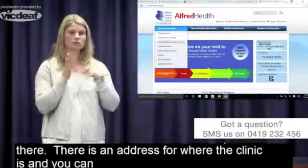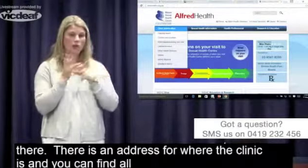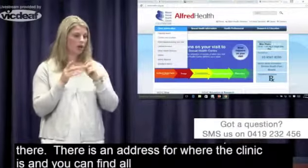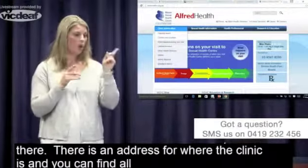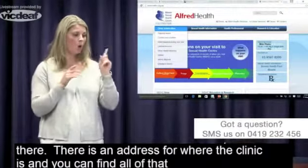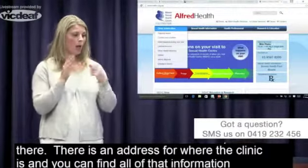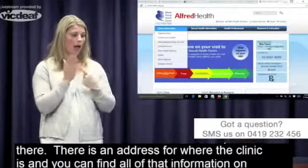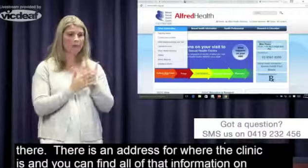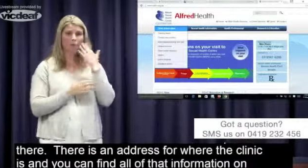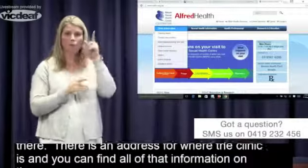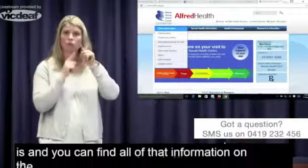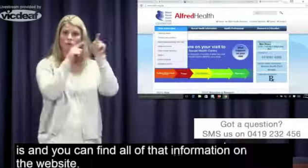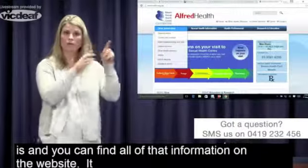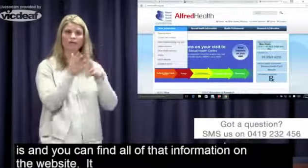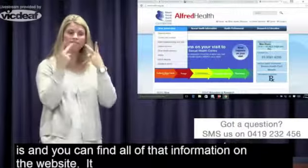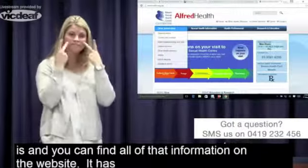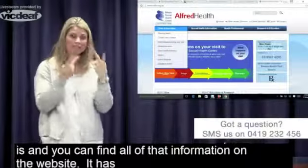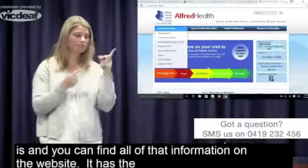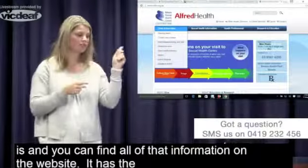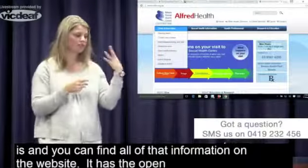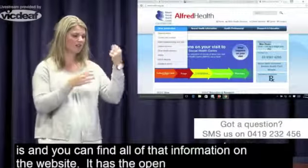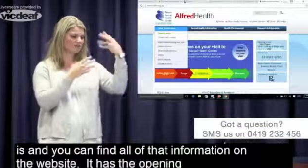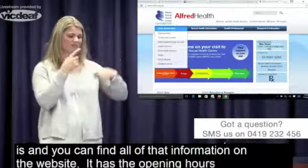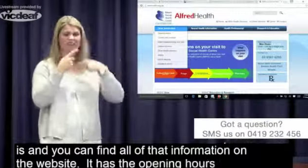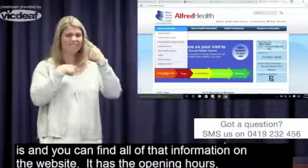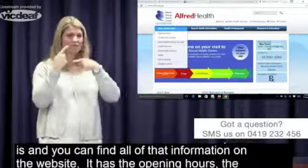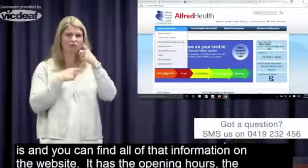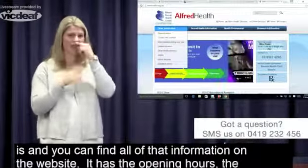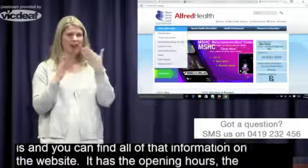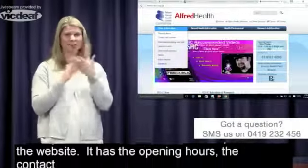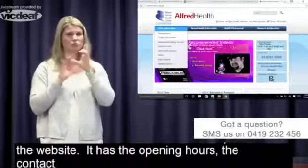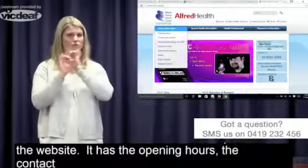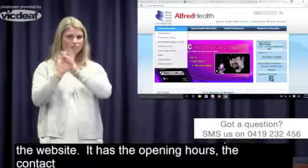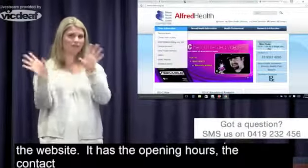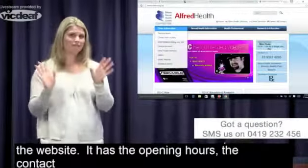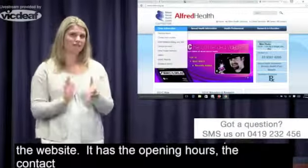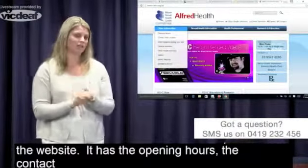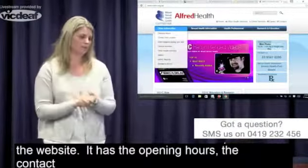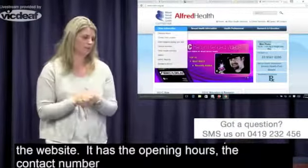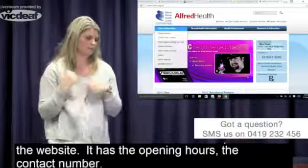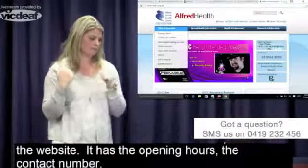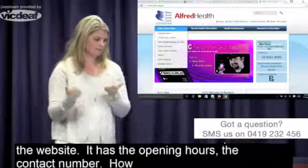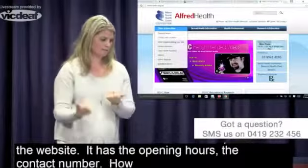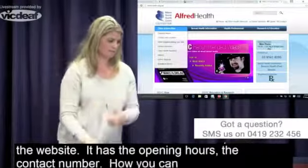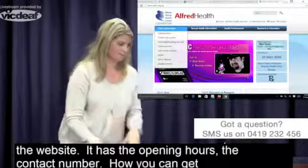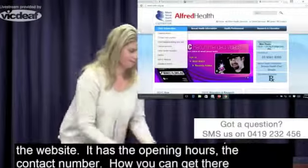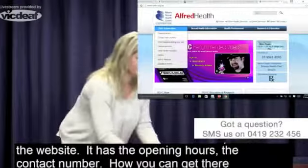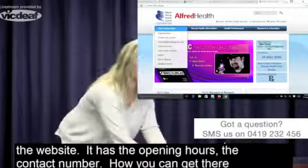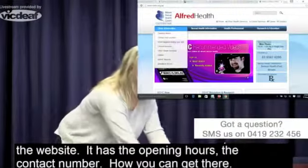opening hours, the contact number, how you can get there. It's really, it's